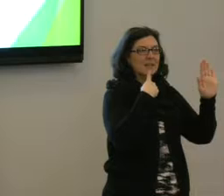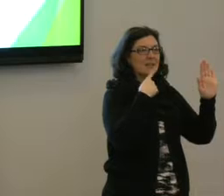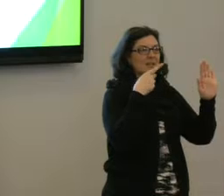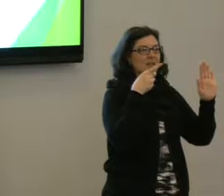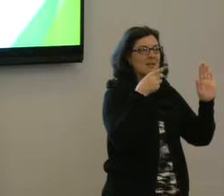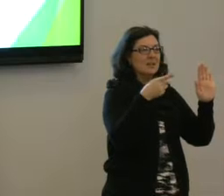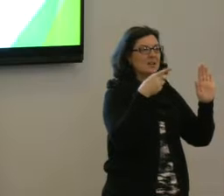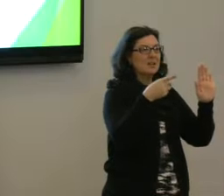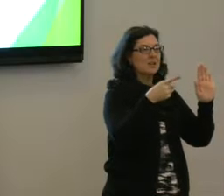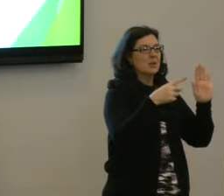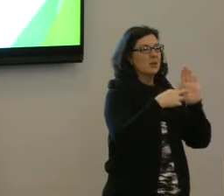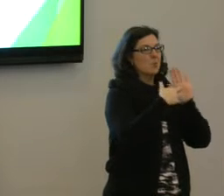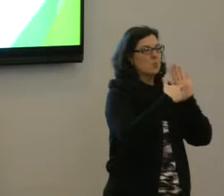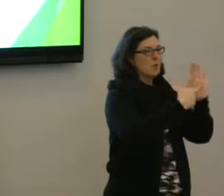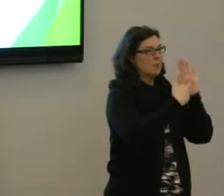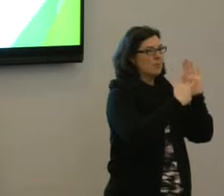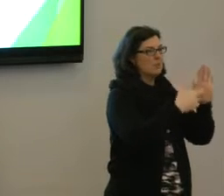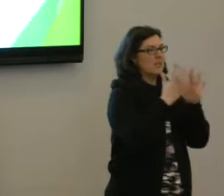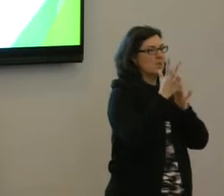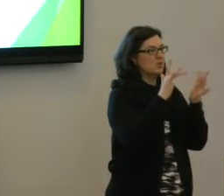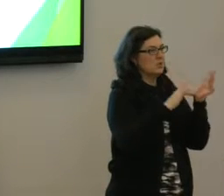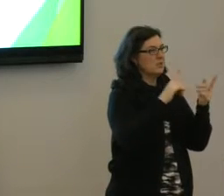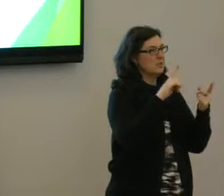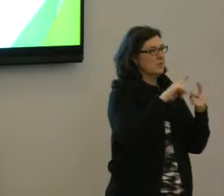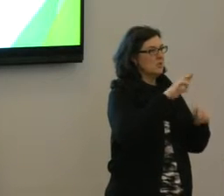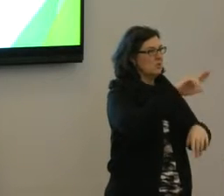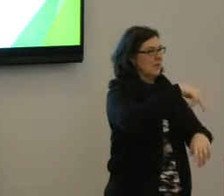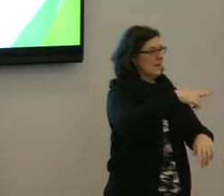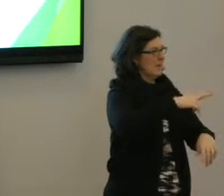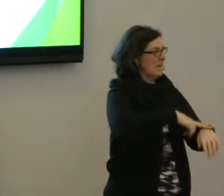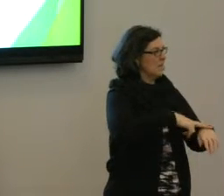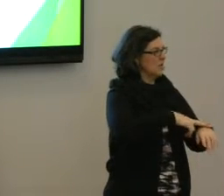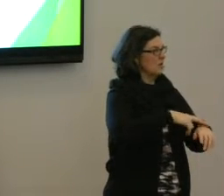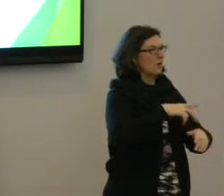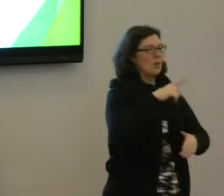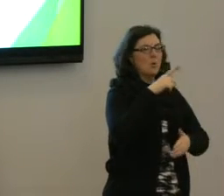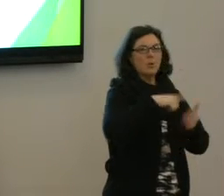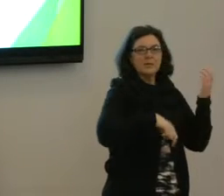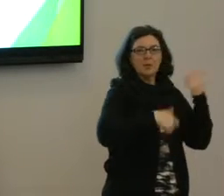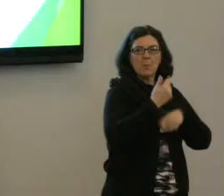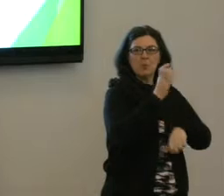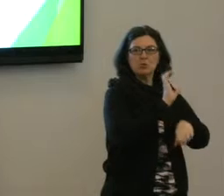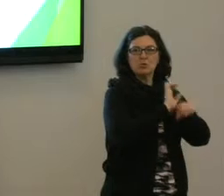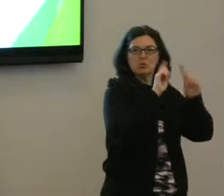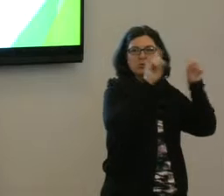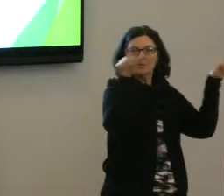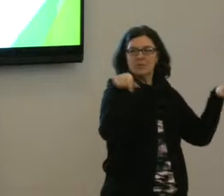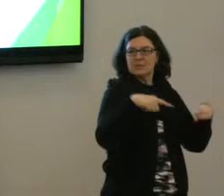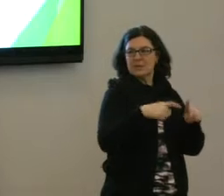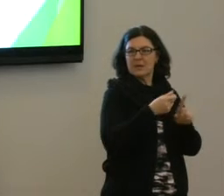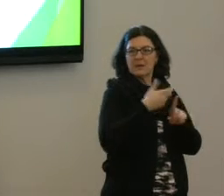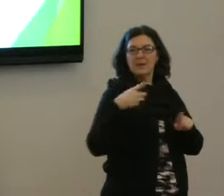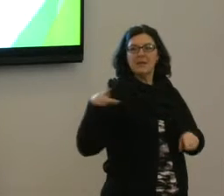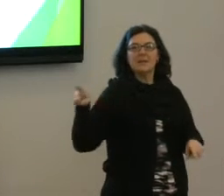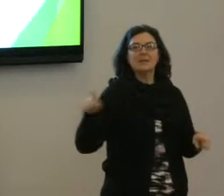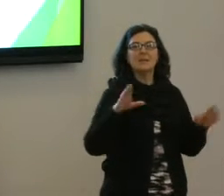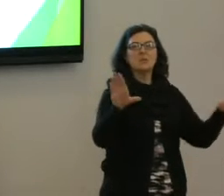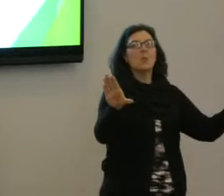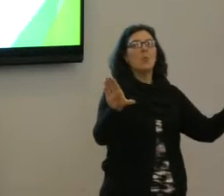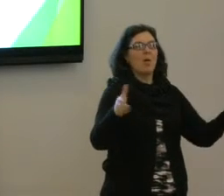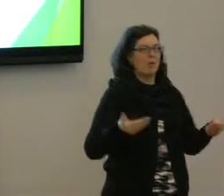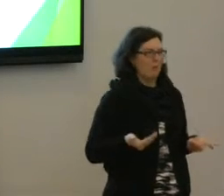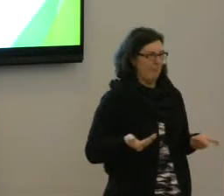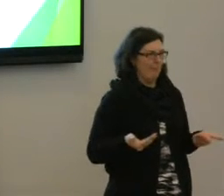representing Jesus to the nation. That's a kind of more thing. I'm thinking about what's on most church signs outside. Welcome. Everybody's